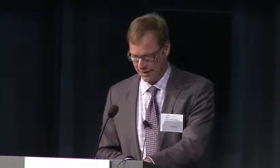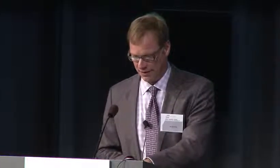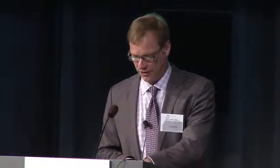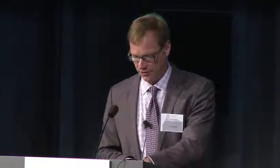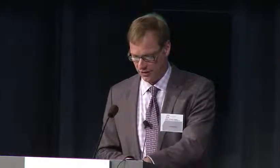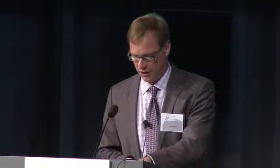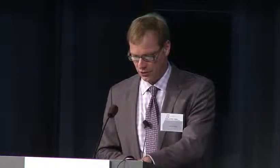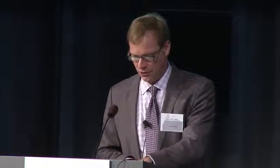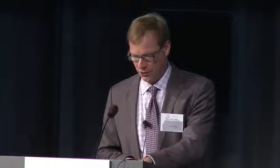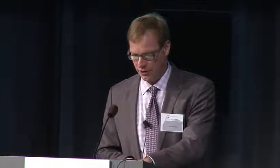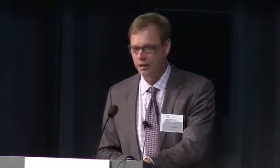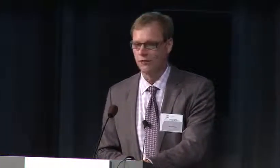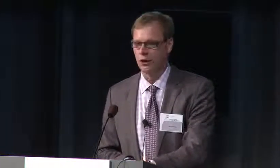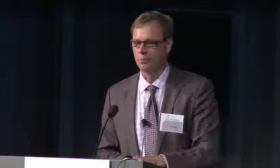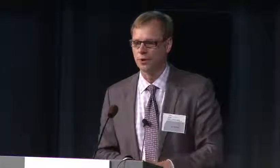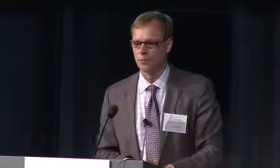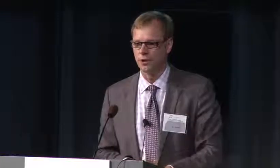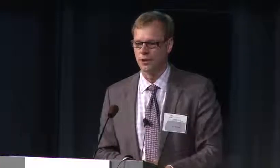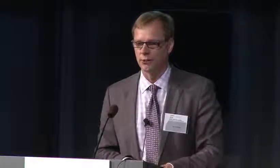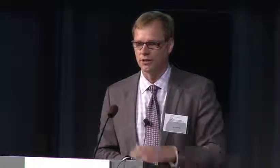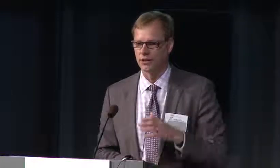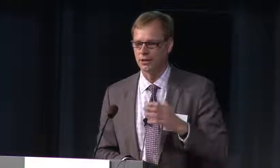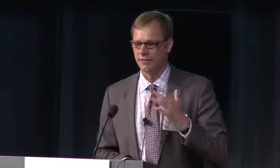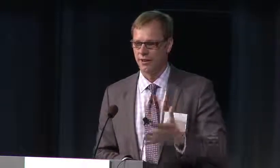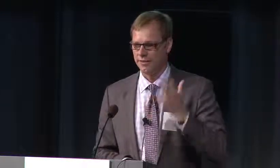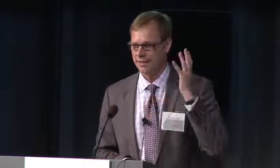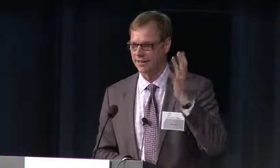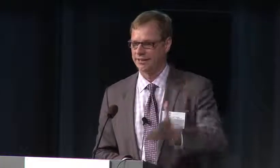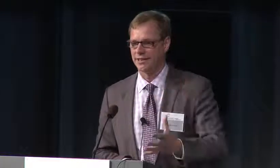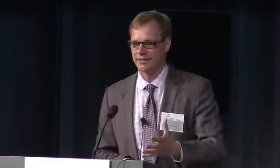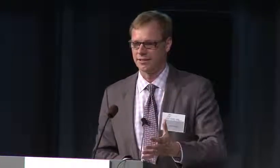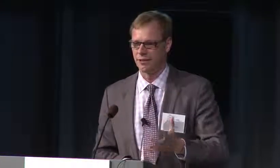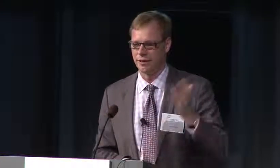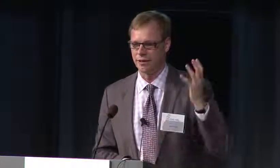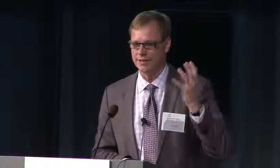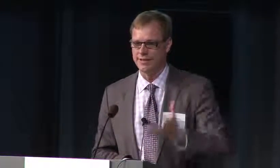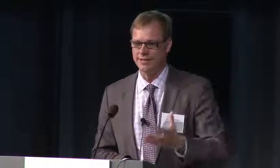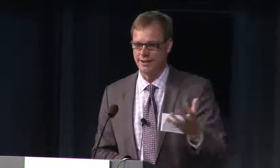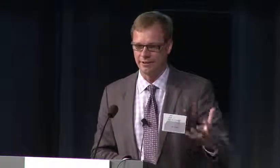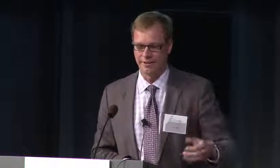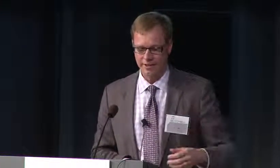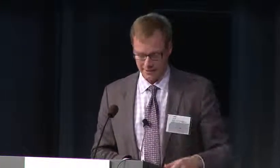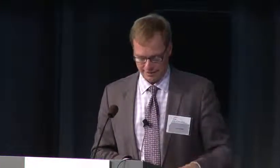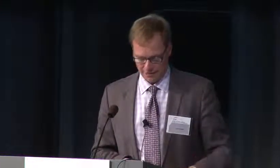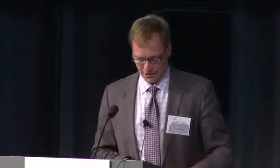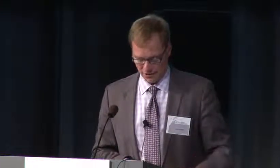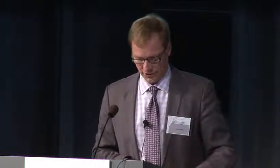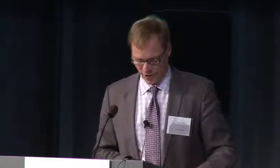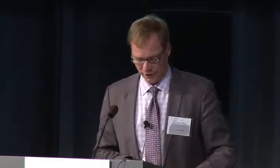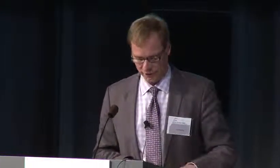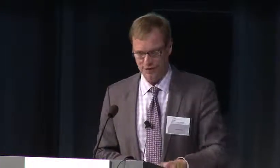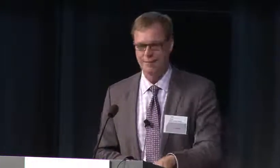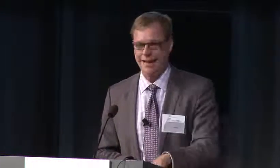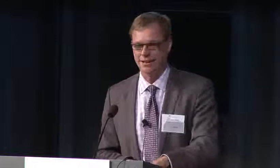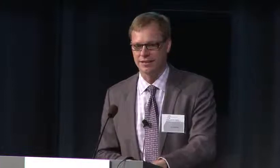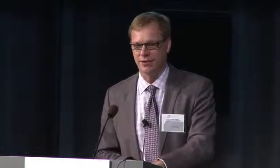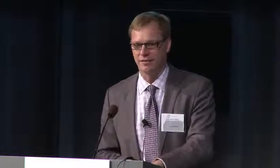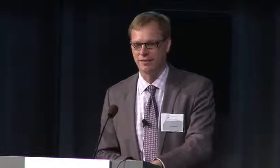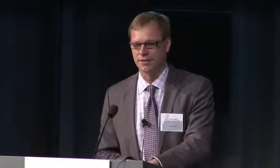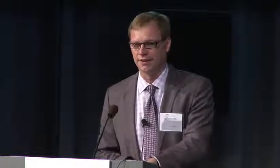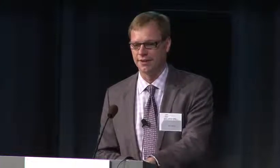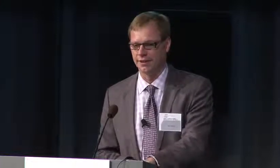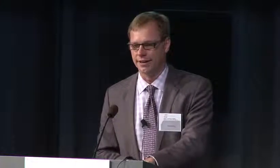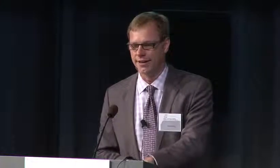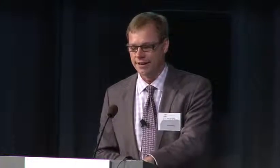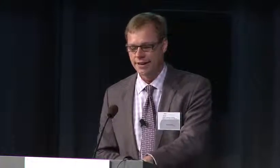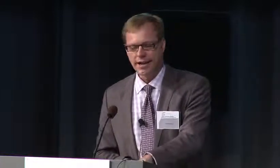the sensation of tone. If you open the book, you will find that it starts with a detailed discussion of the mechanism of